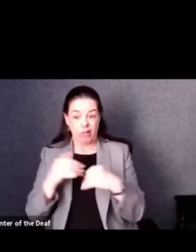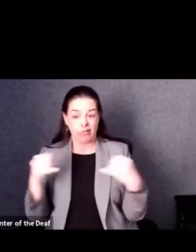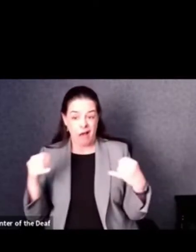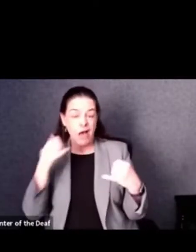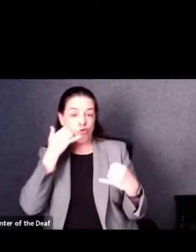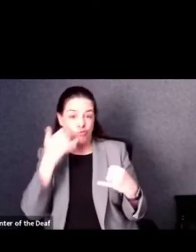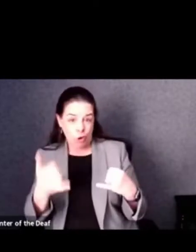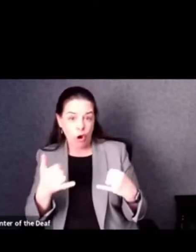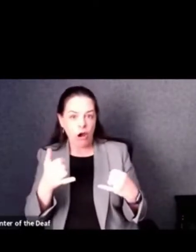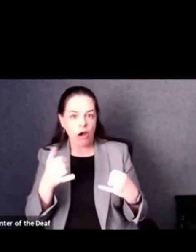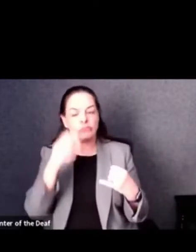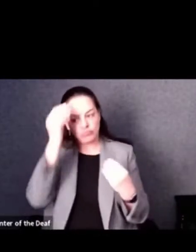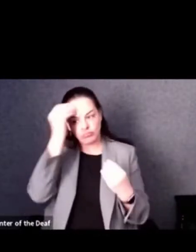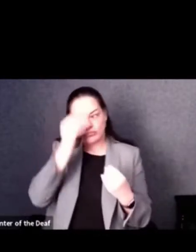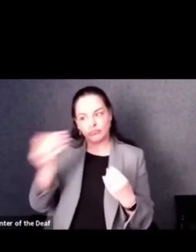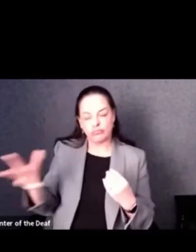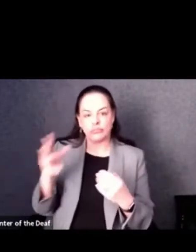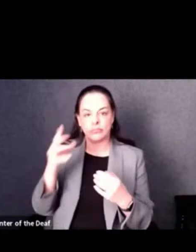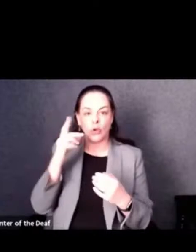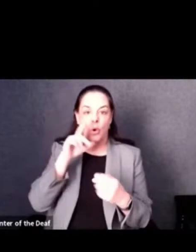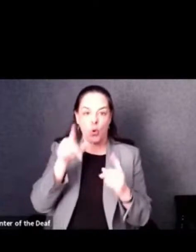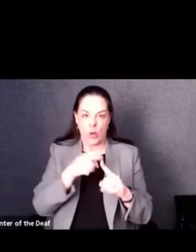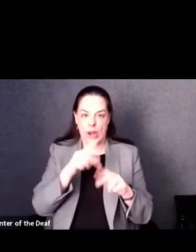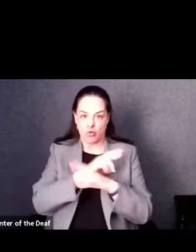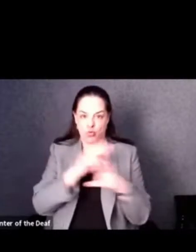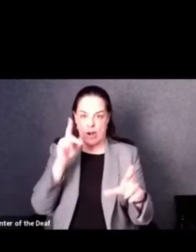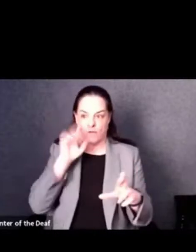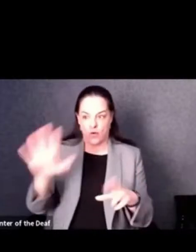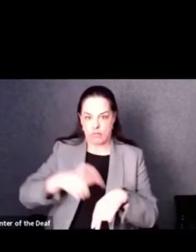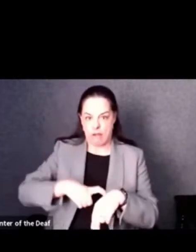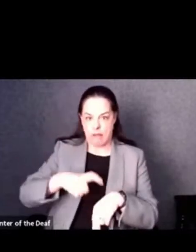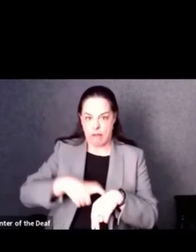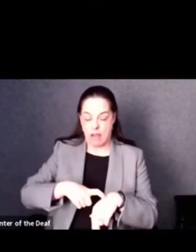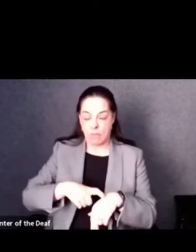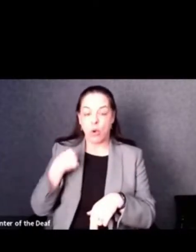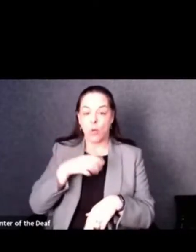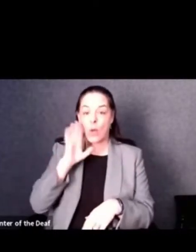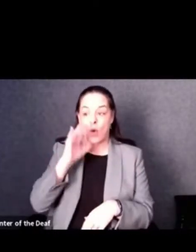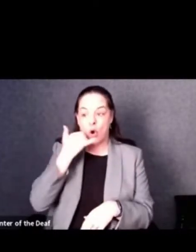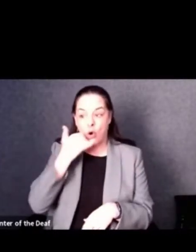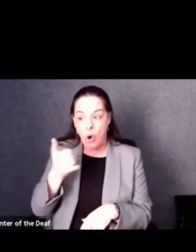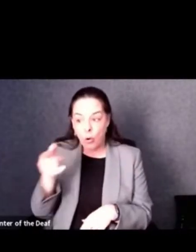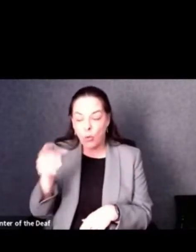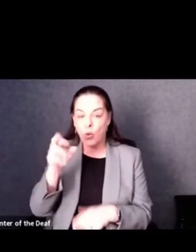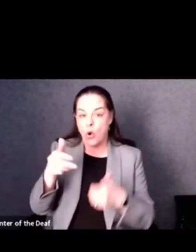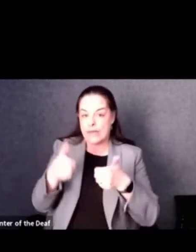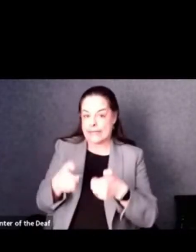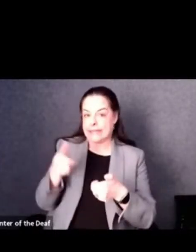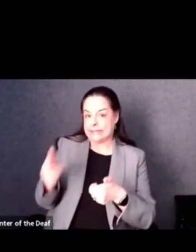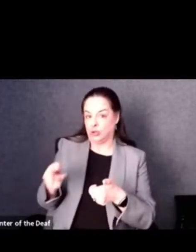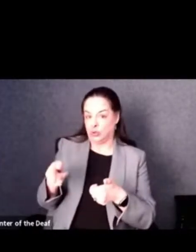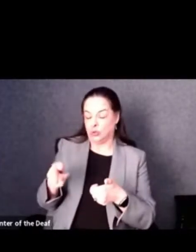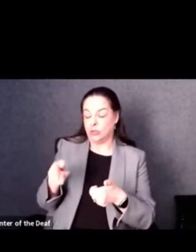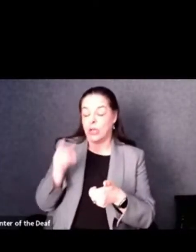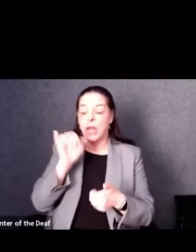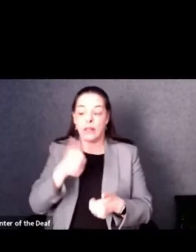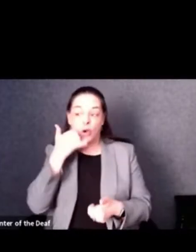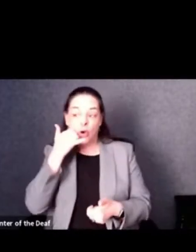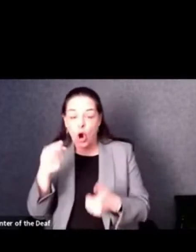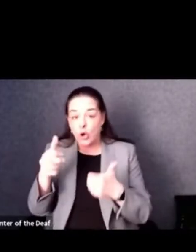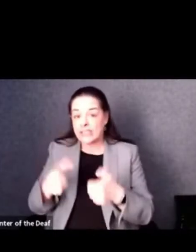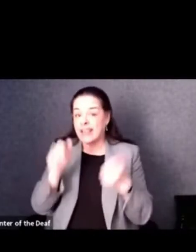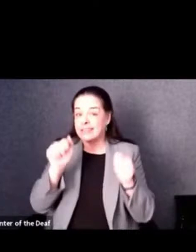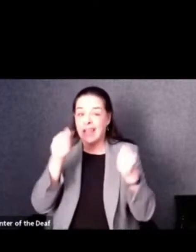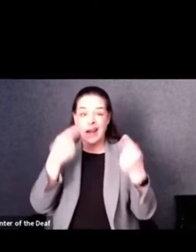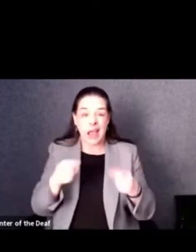opportunities. If you are on the wait list, you will hear from us via phone call or text message when it is your turn. These texts or calls could come any